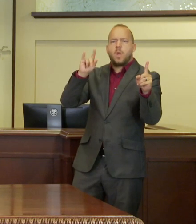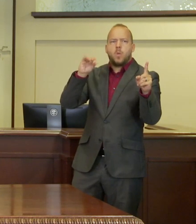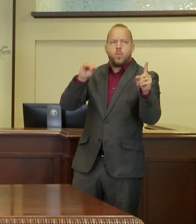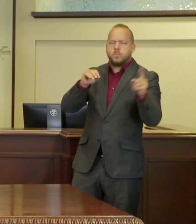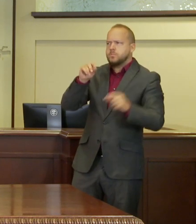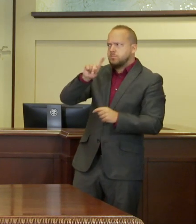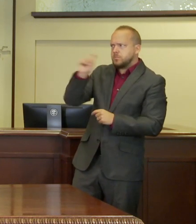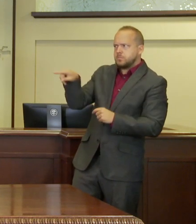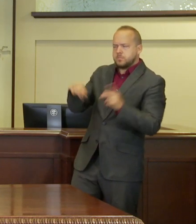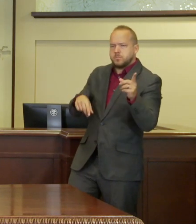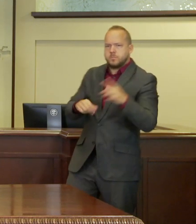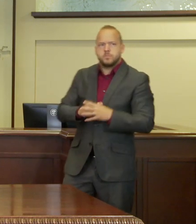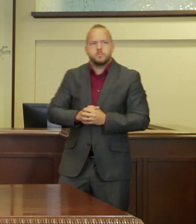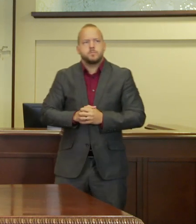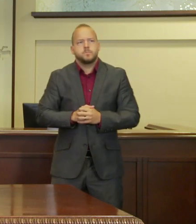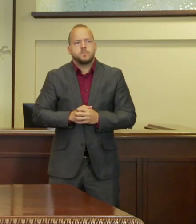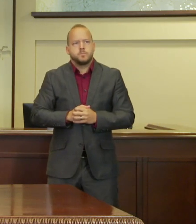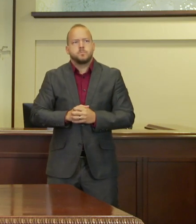the